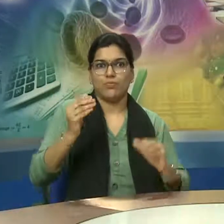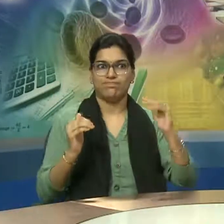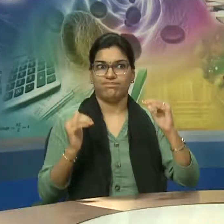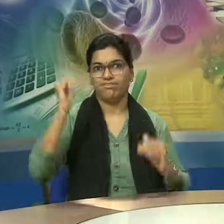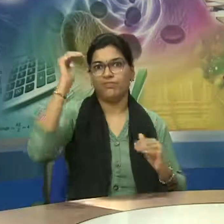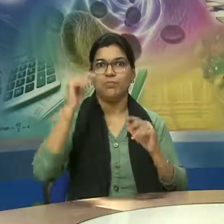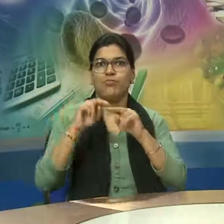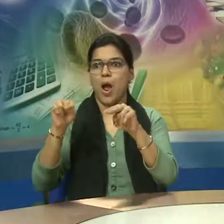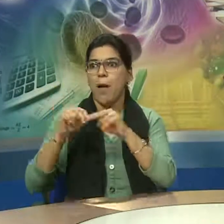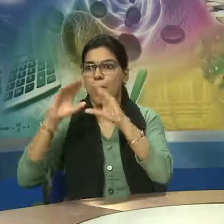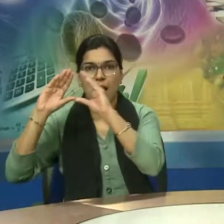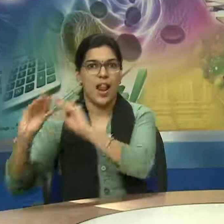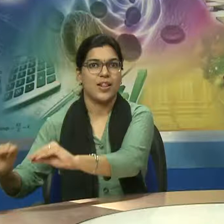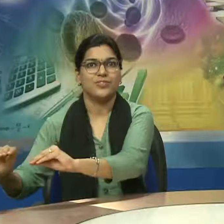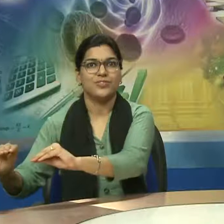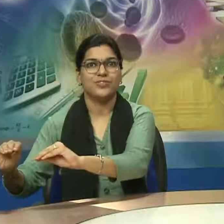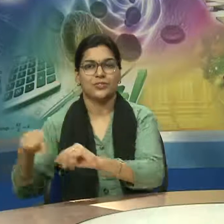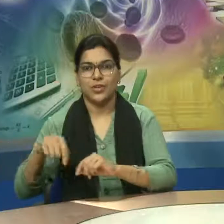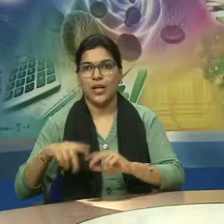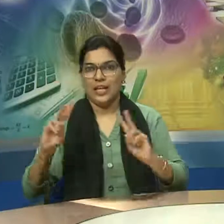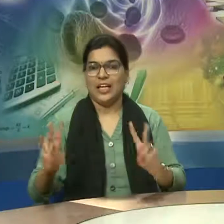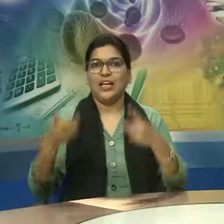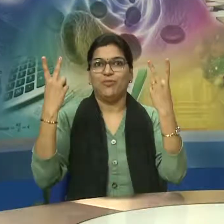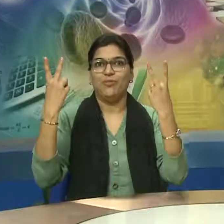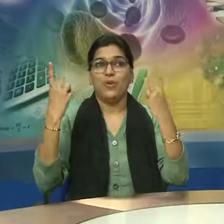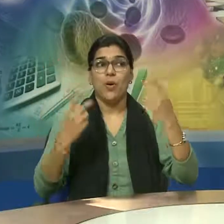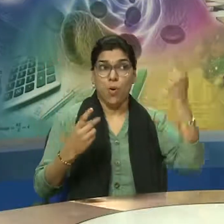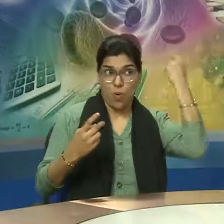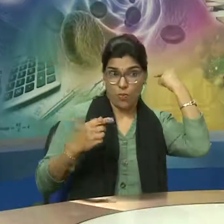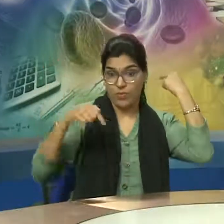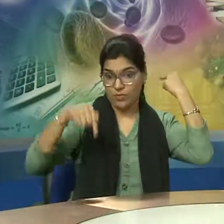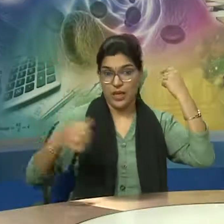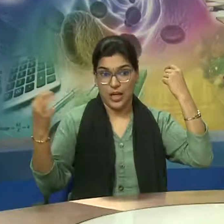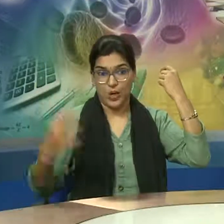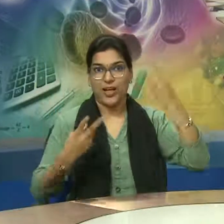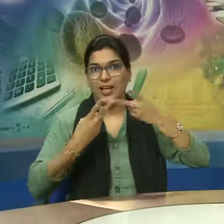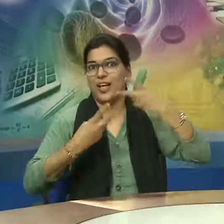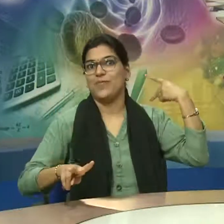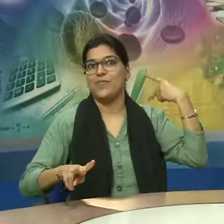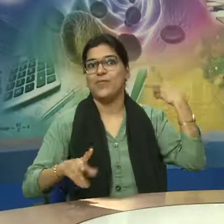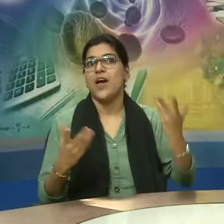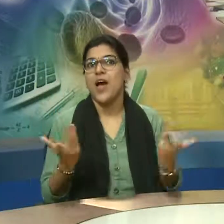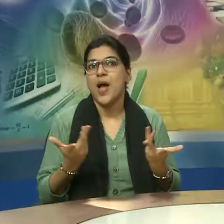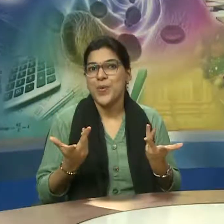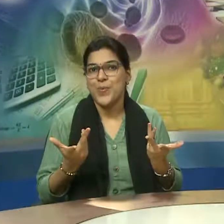and caring about each other